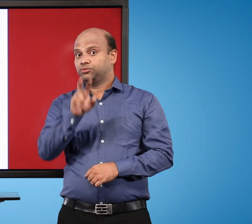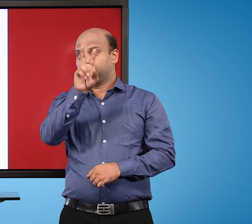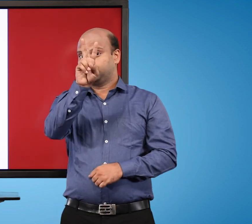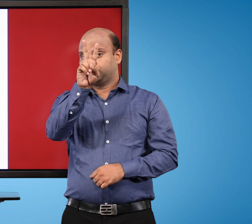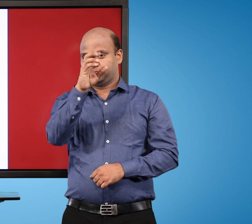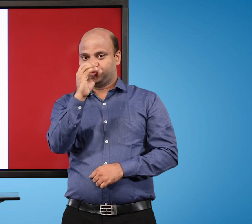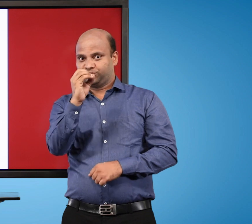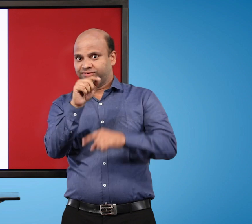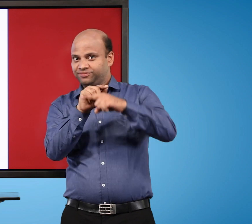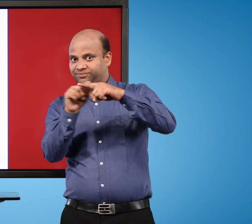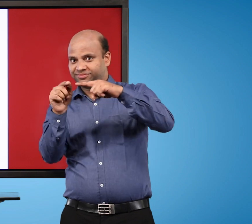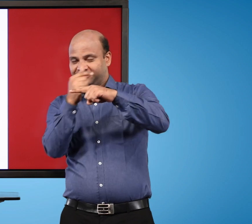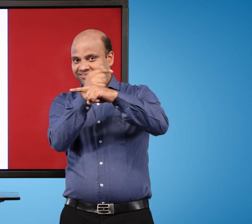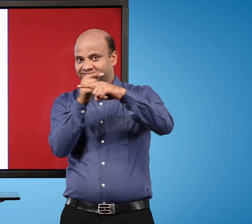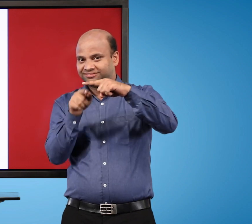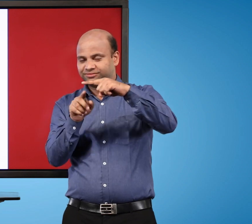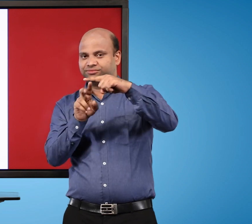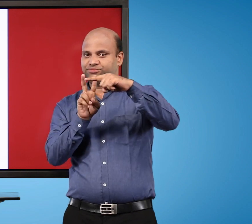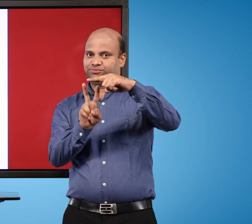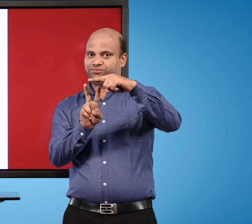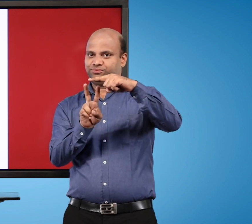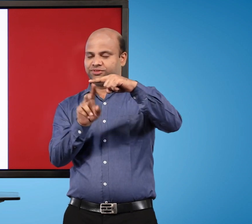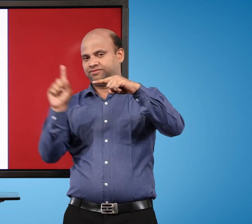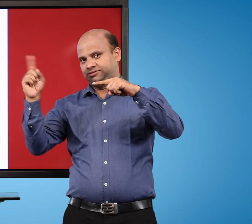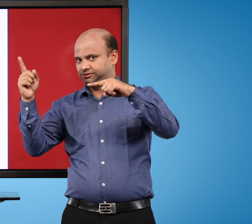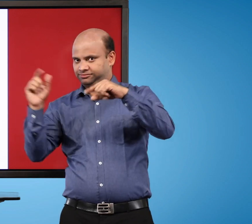2 minus 0 is equal to 2. 1.